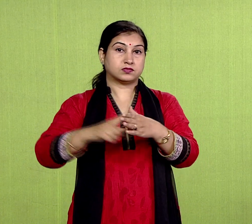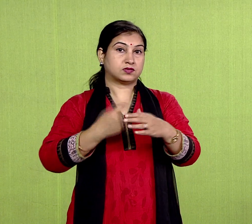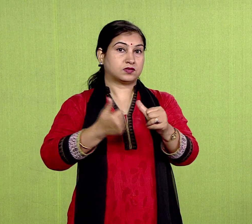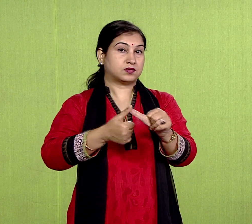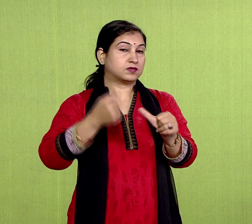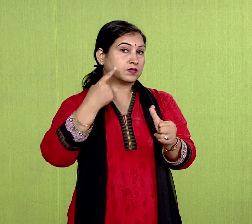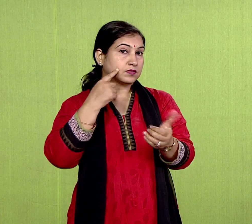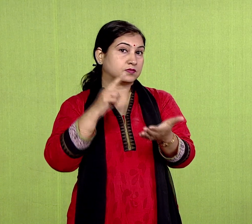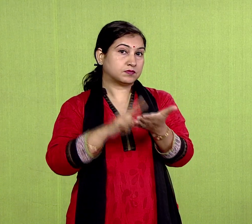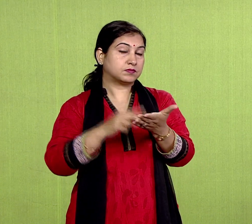Tirthankara